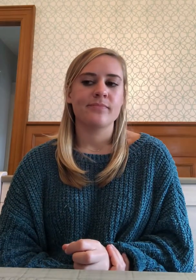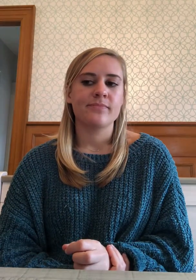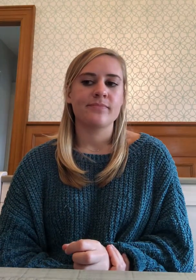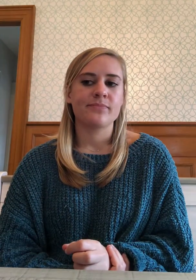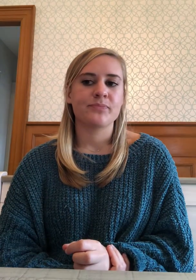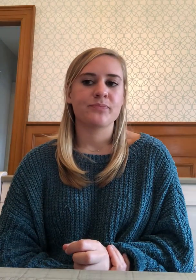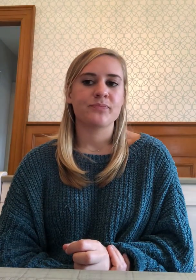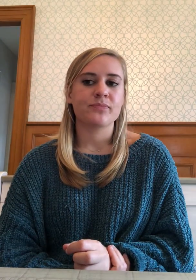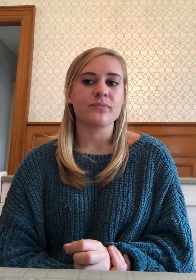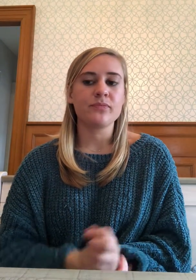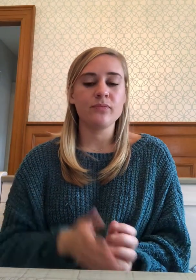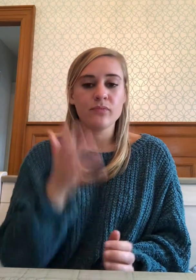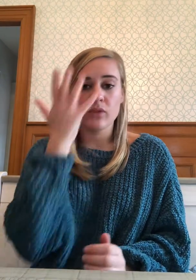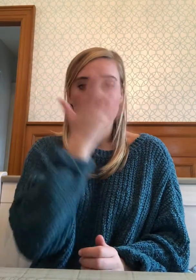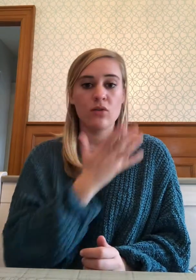And the look of